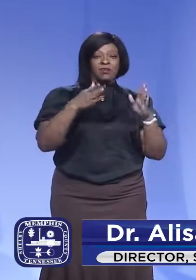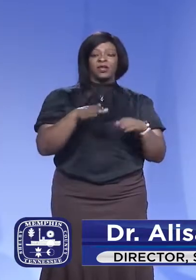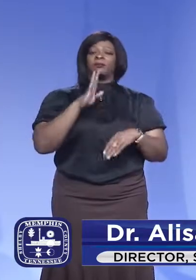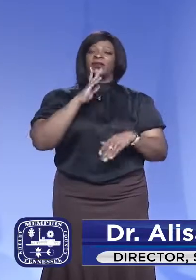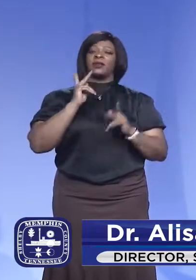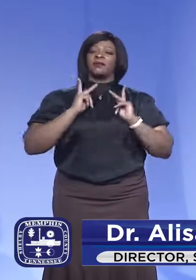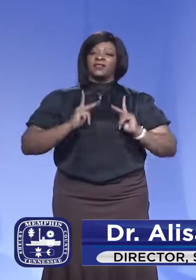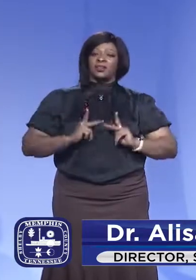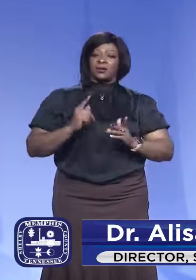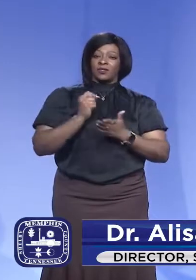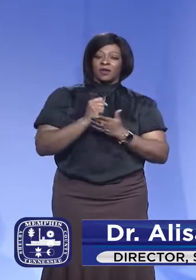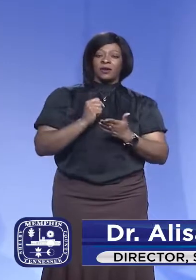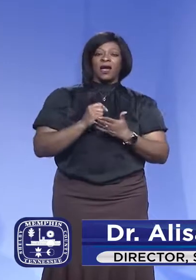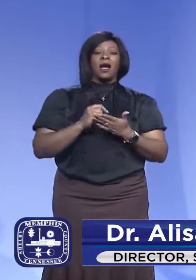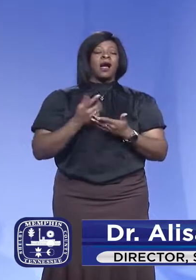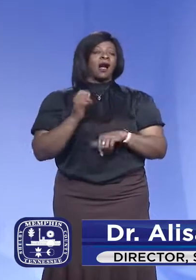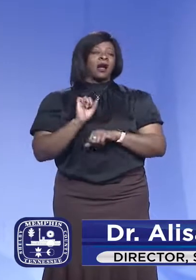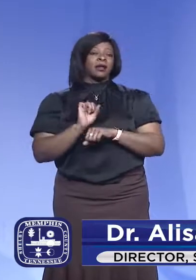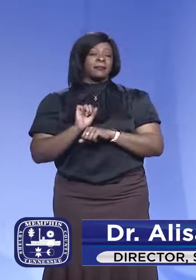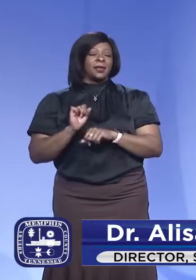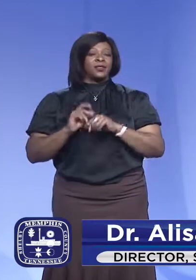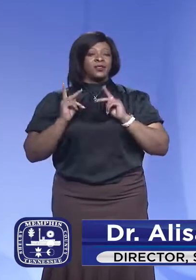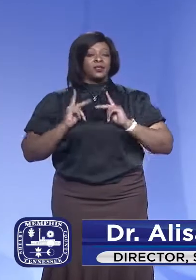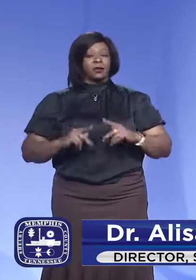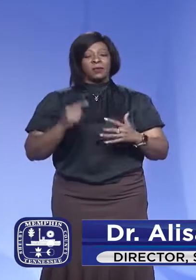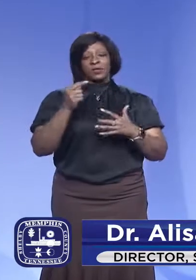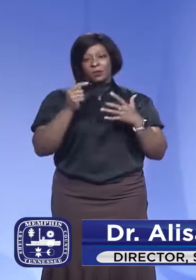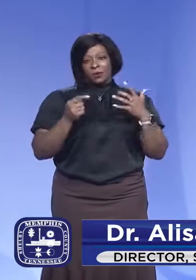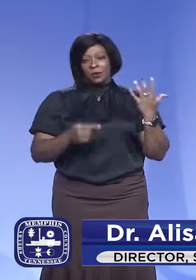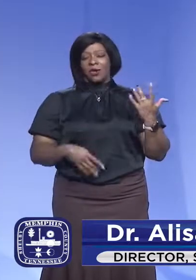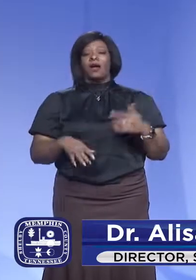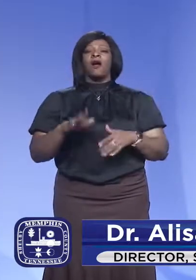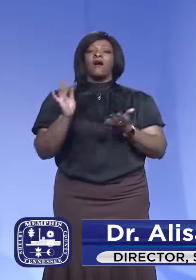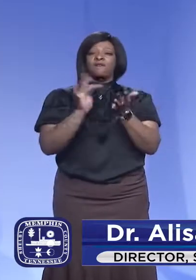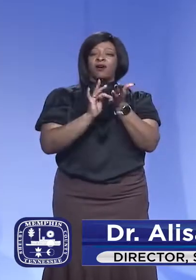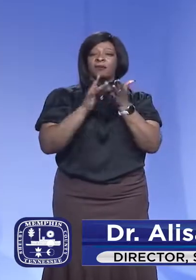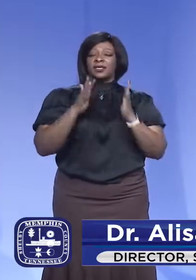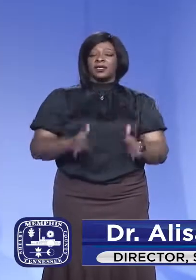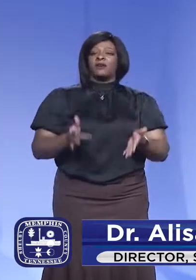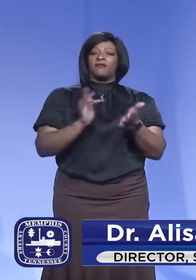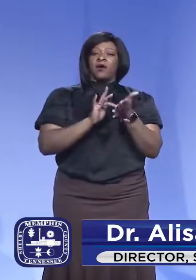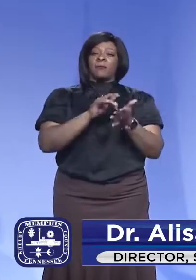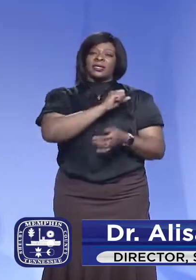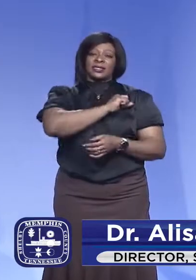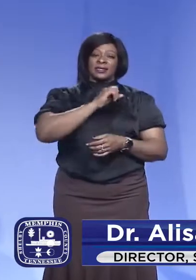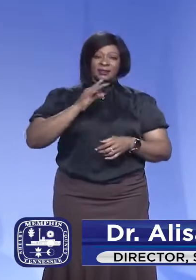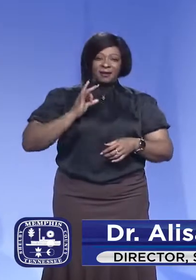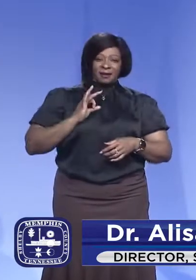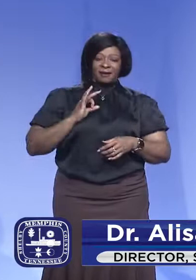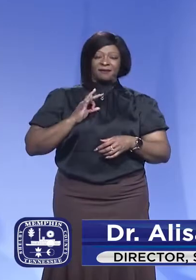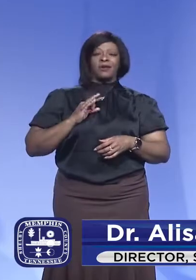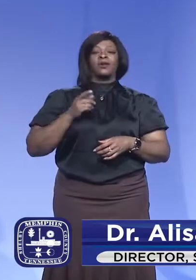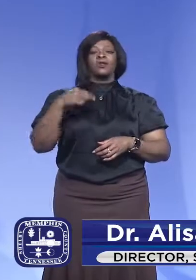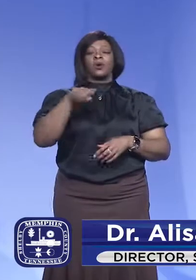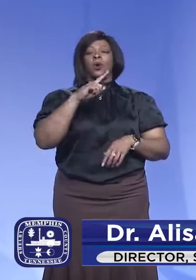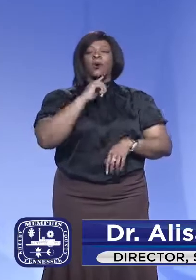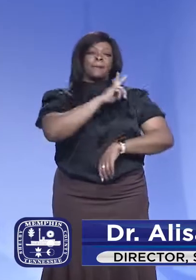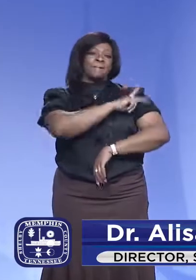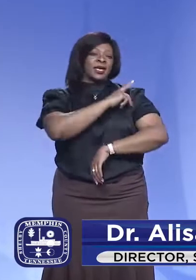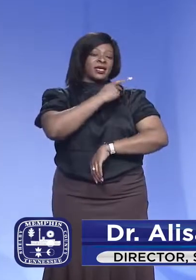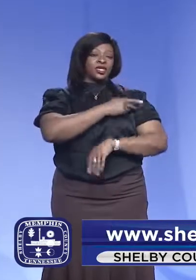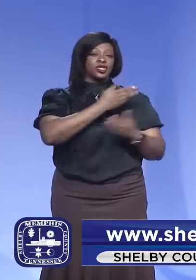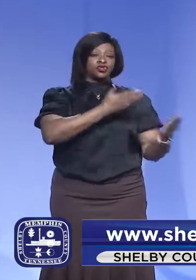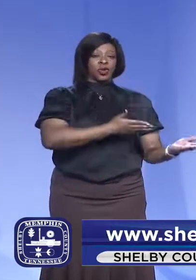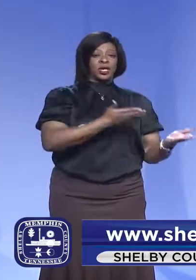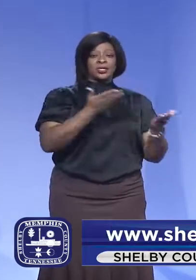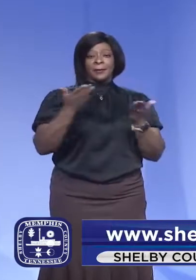physical therapy, occupational therapy, and so on, pharmacists and pharmacy staff, those who do patient